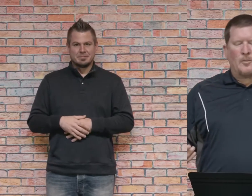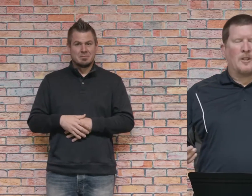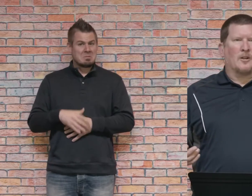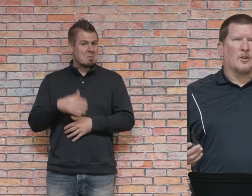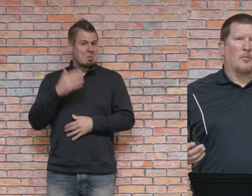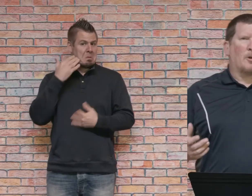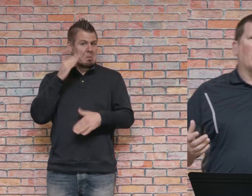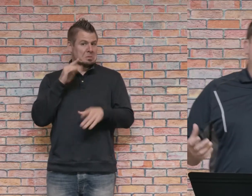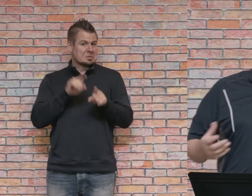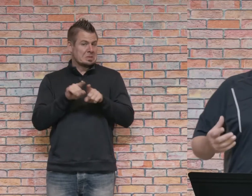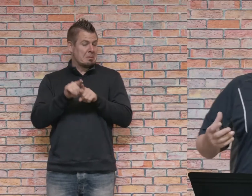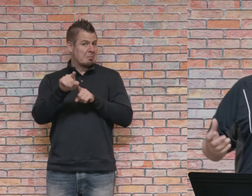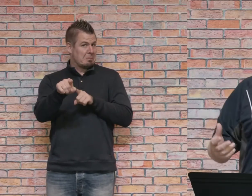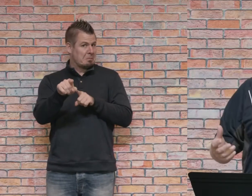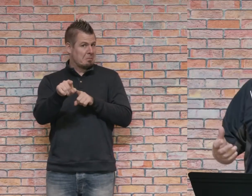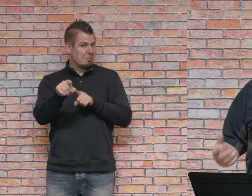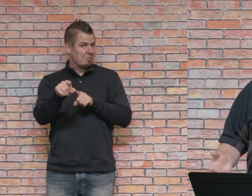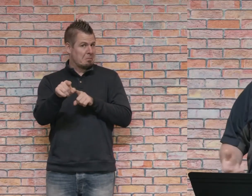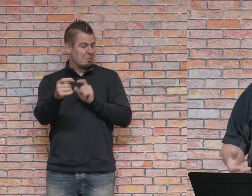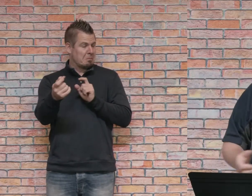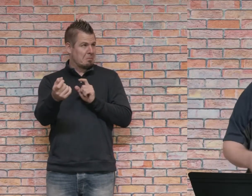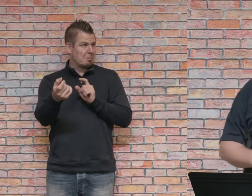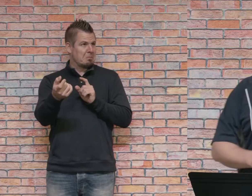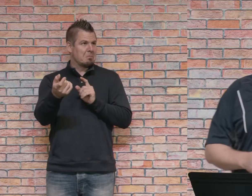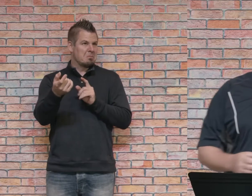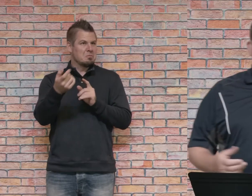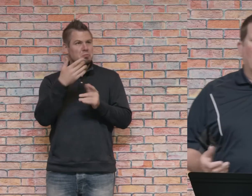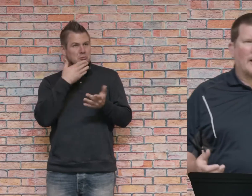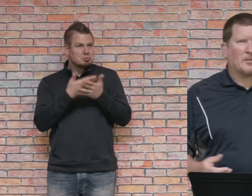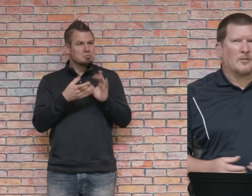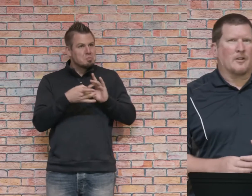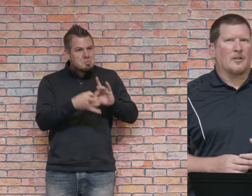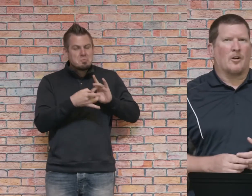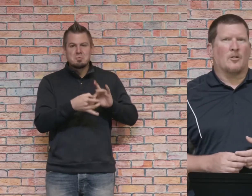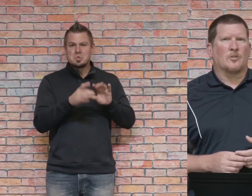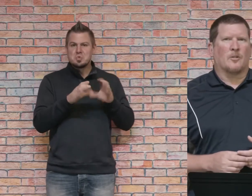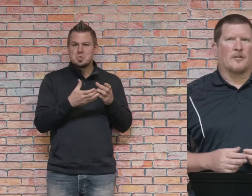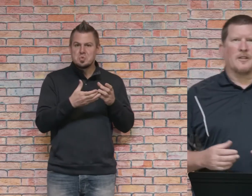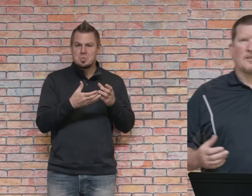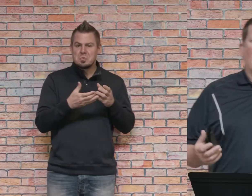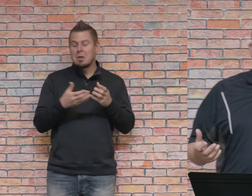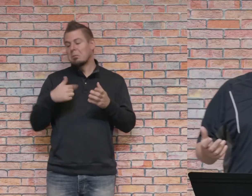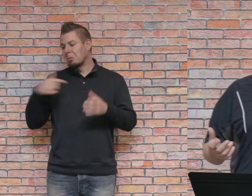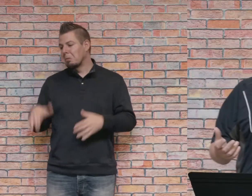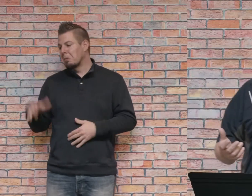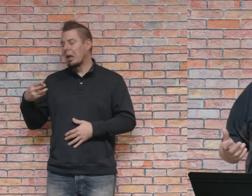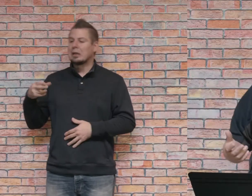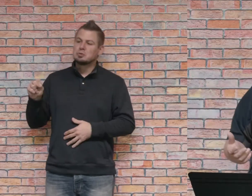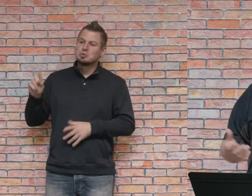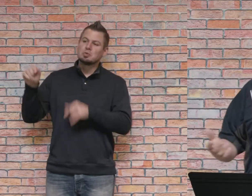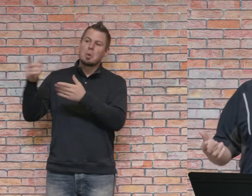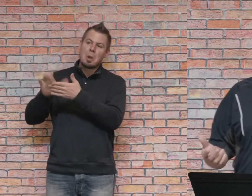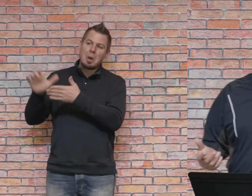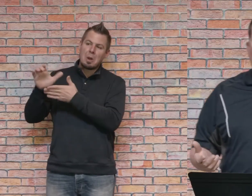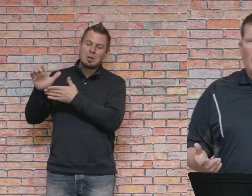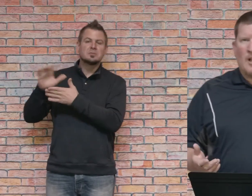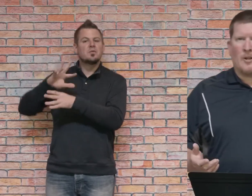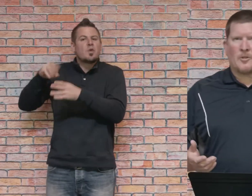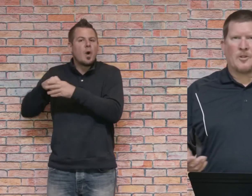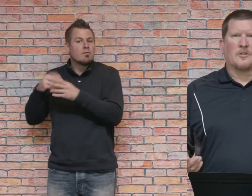great being a part of a group. And growing up in high school and in college, one of the things that I was a part of was sports